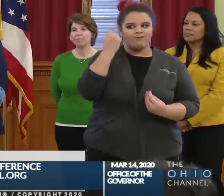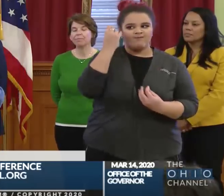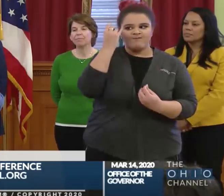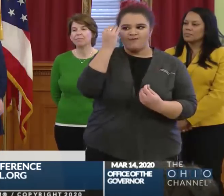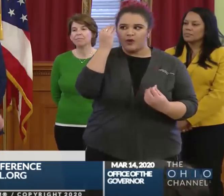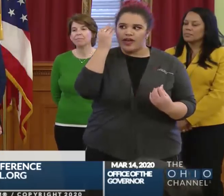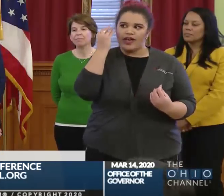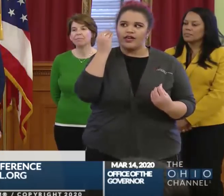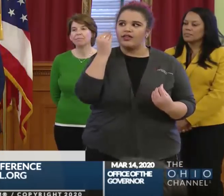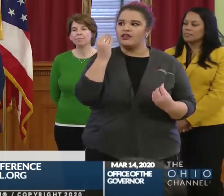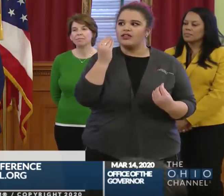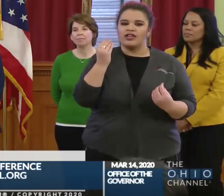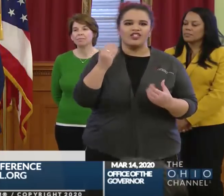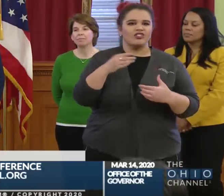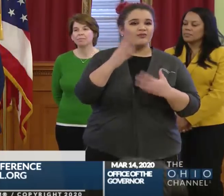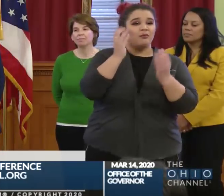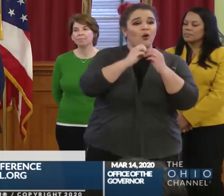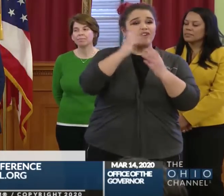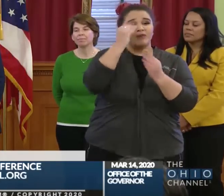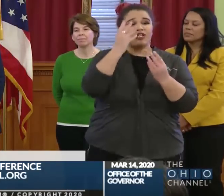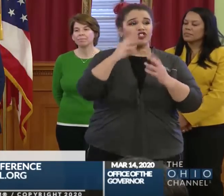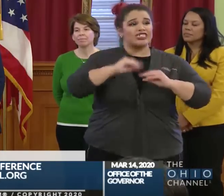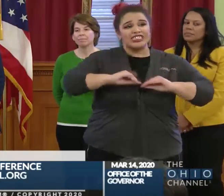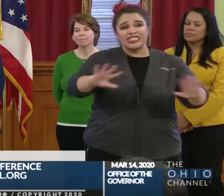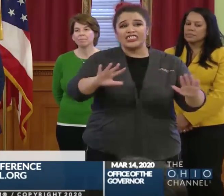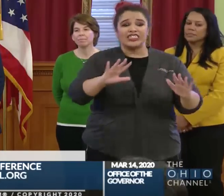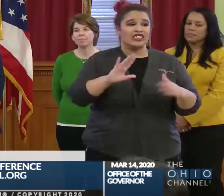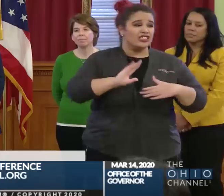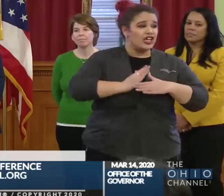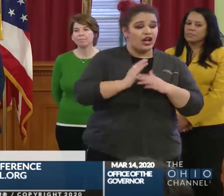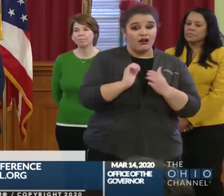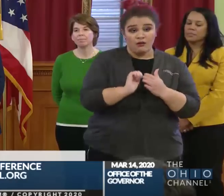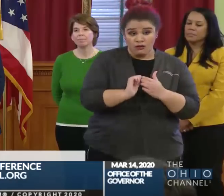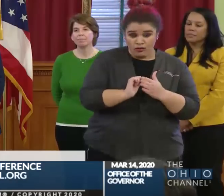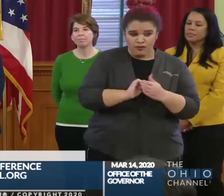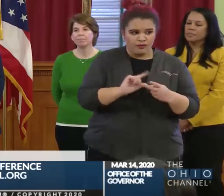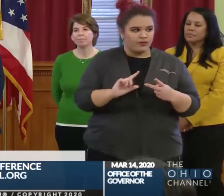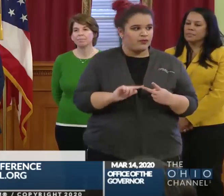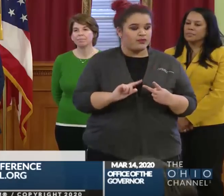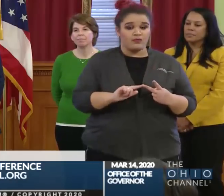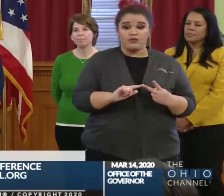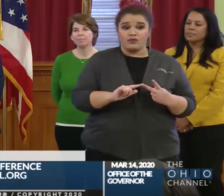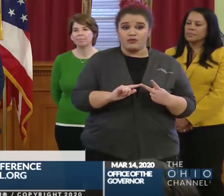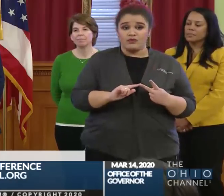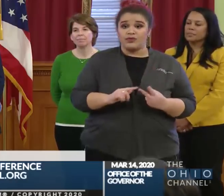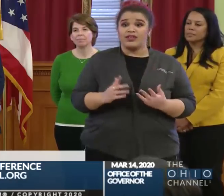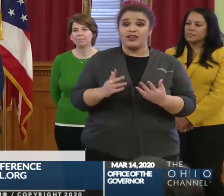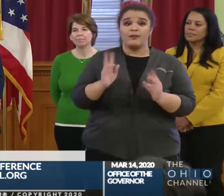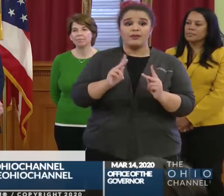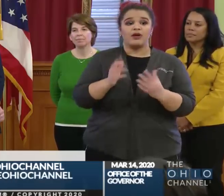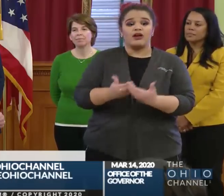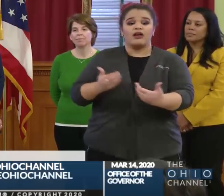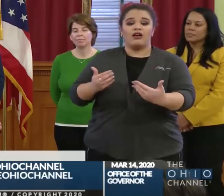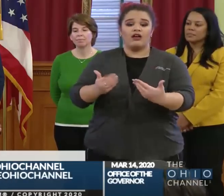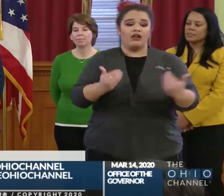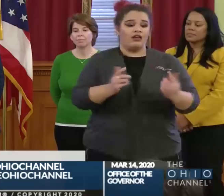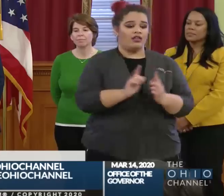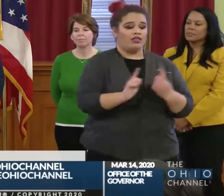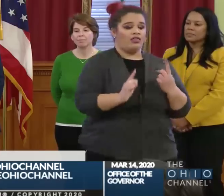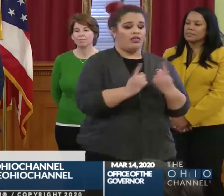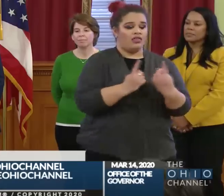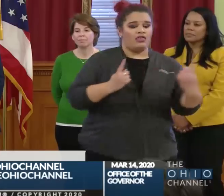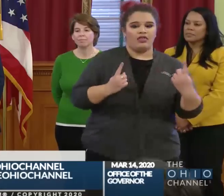get information out to the public. We look at what we can do better in regard to separation. And